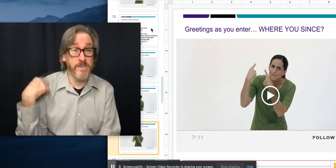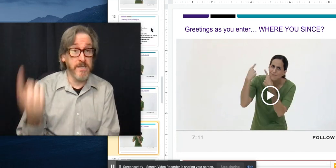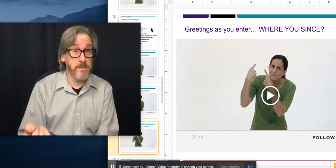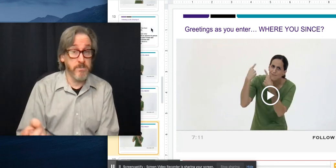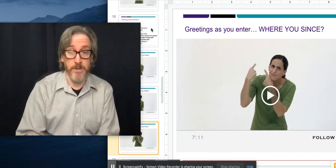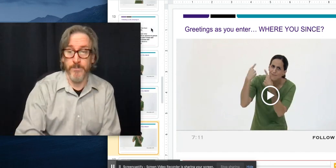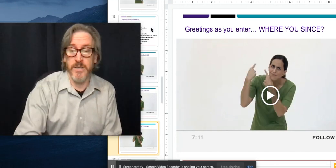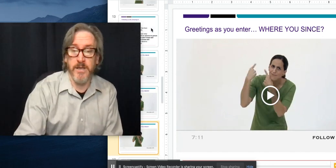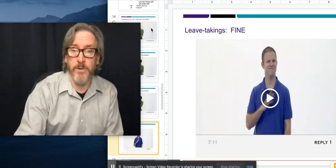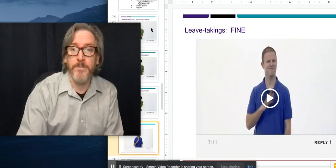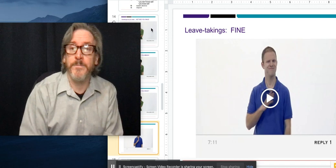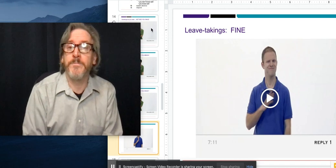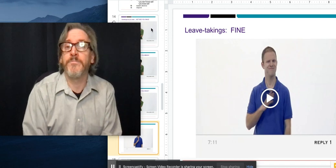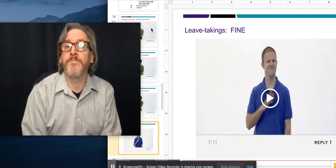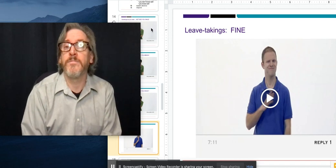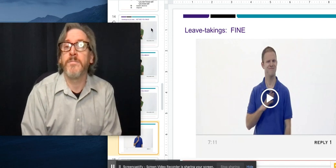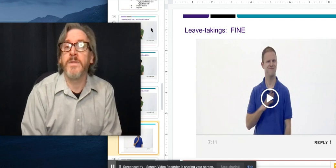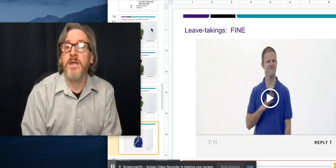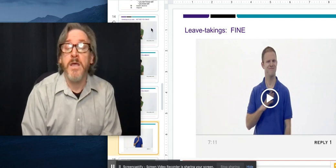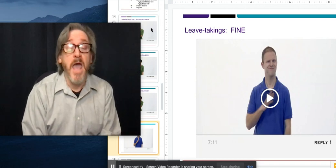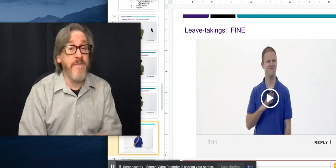Where are you since, right? I did that one.